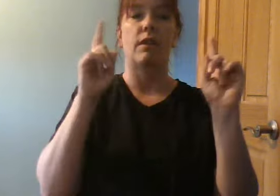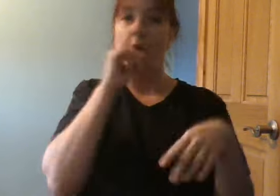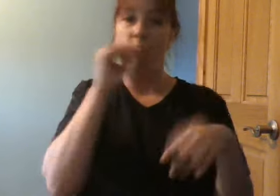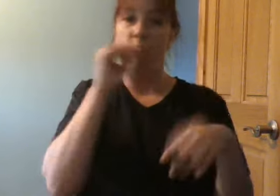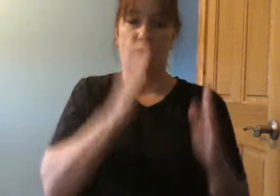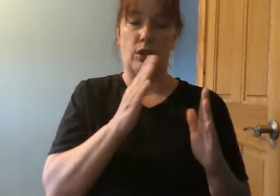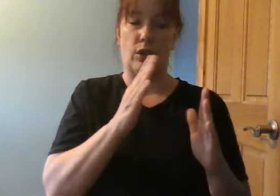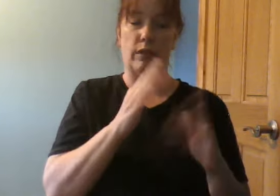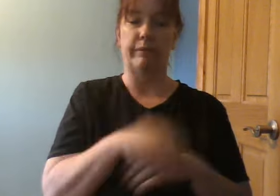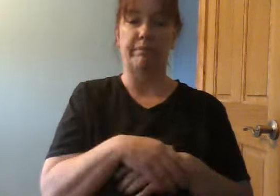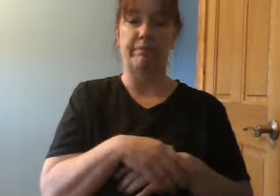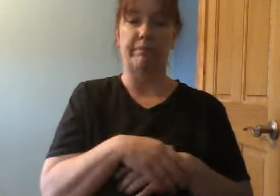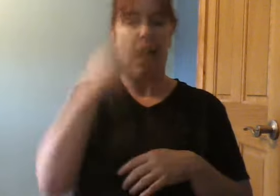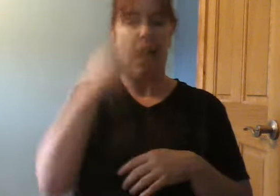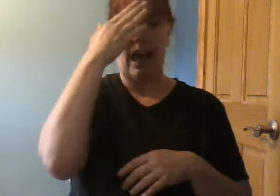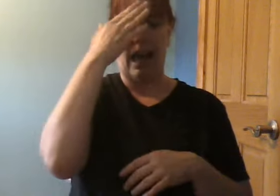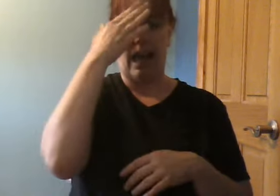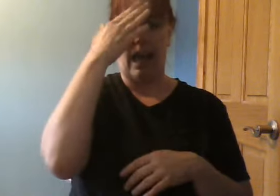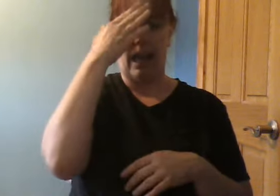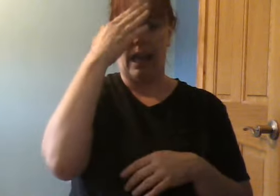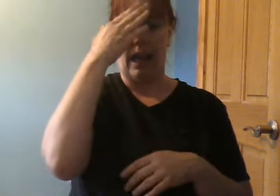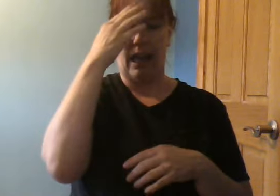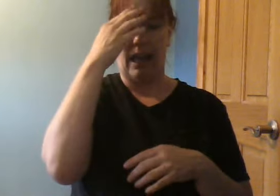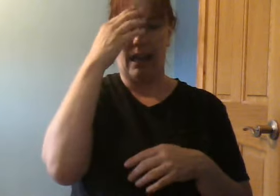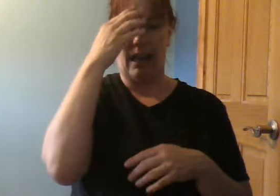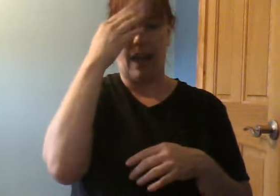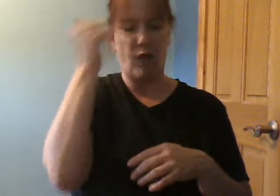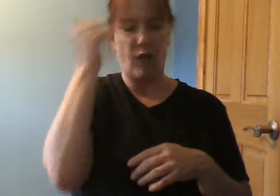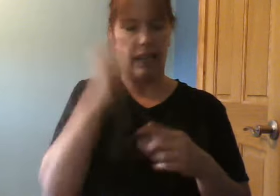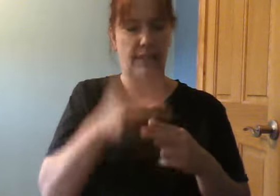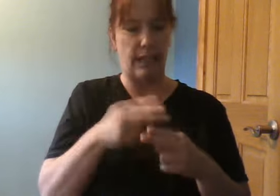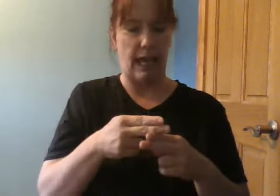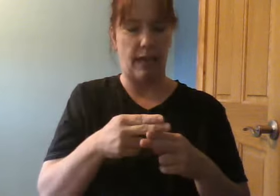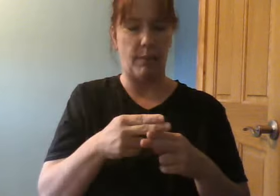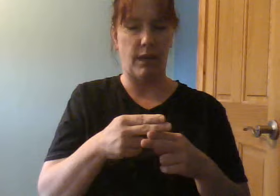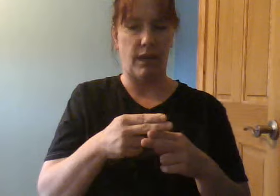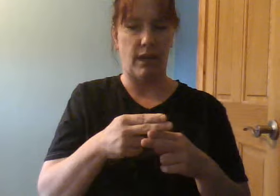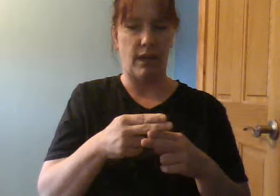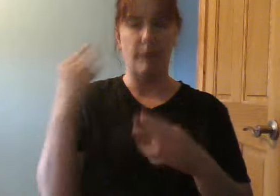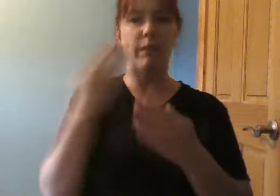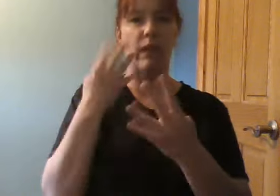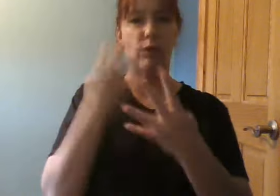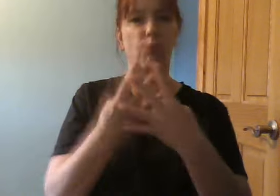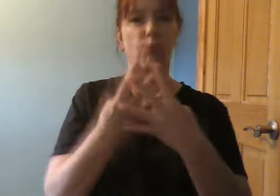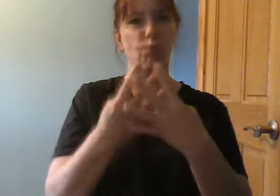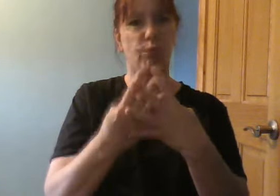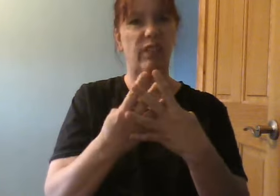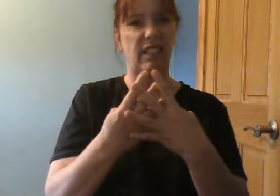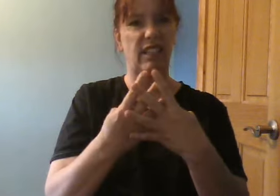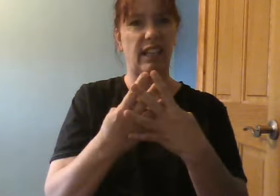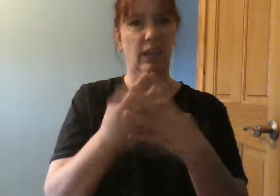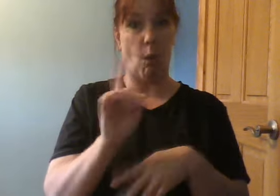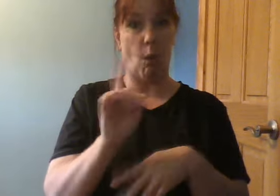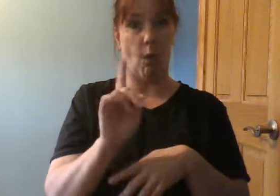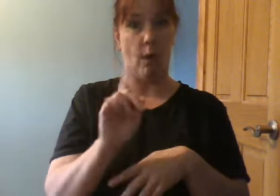remember the name that I wrote on my card. And he was incarcerated in, I think, Wakefield prison for forging